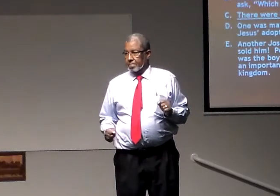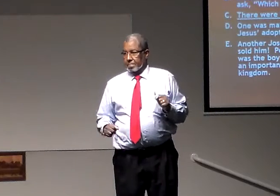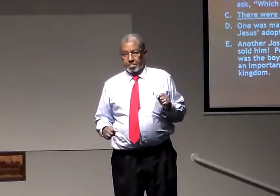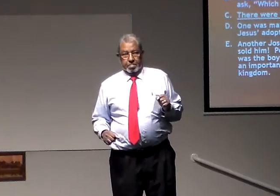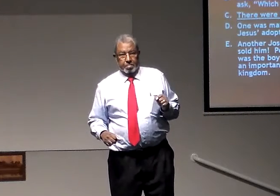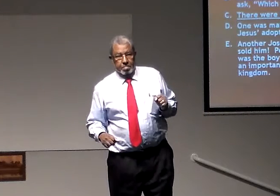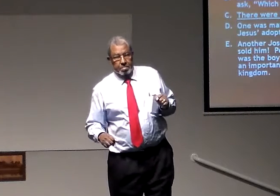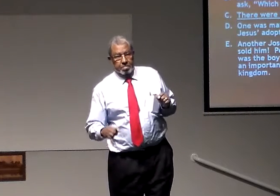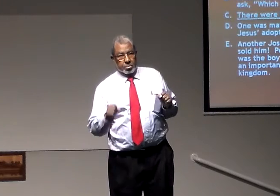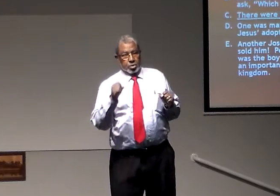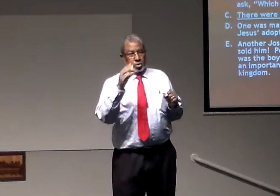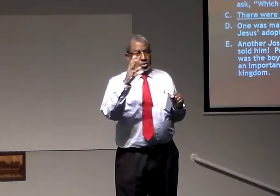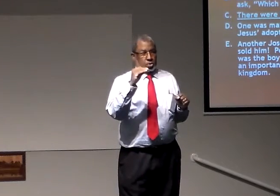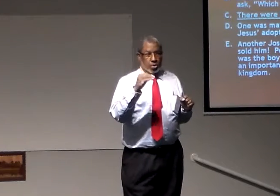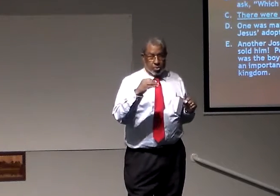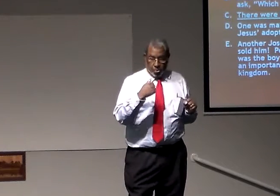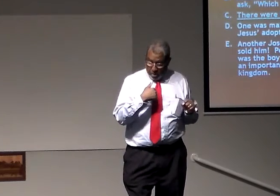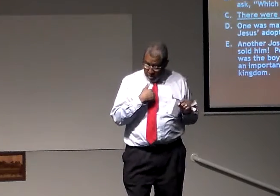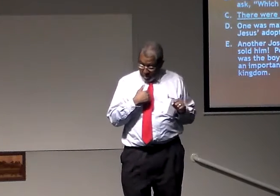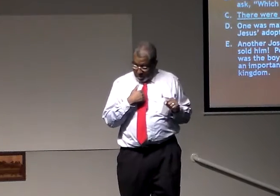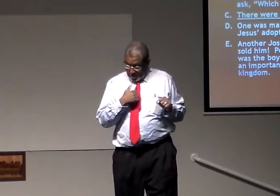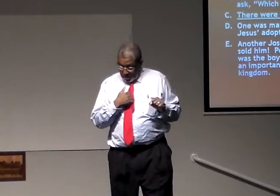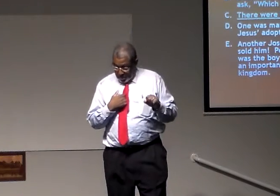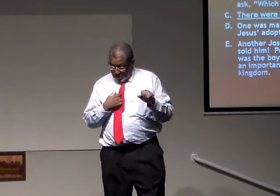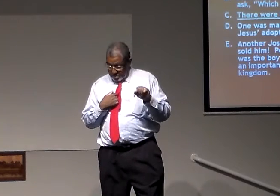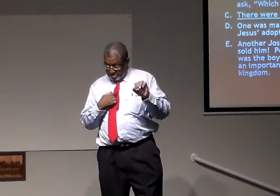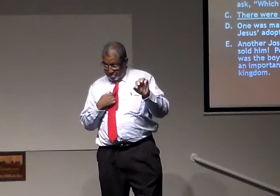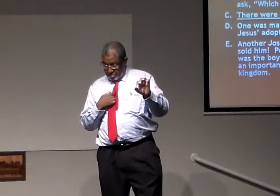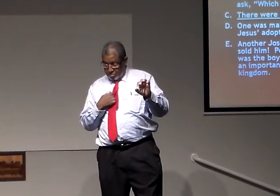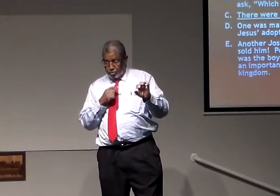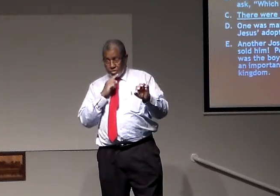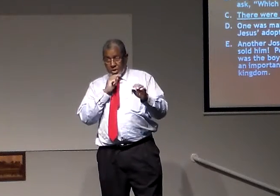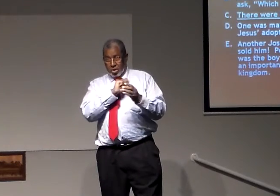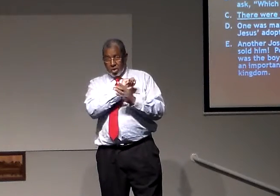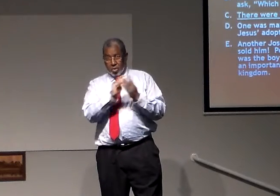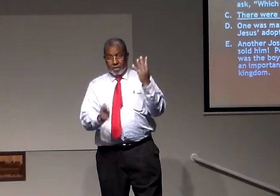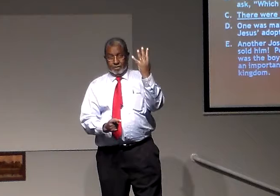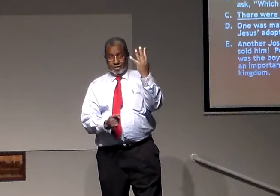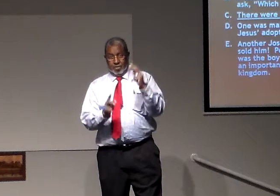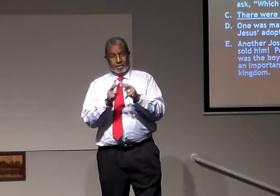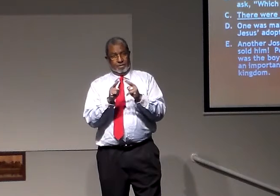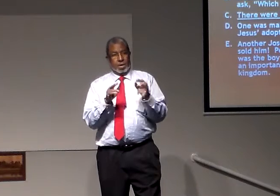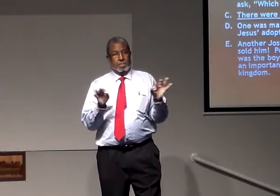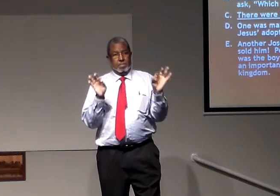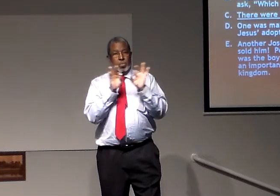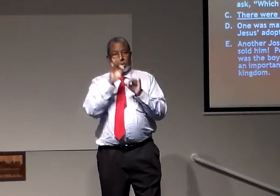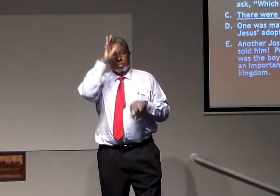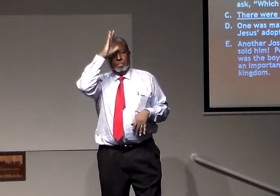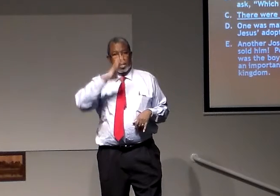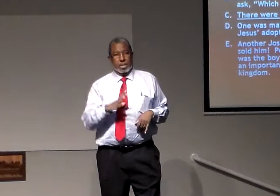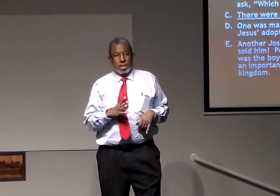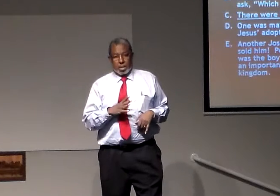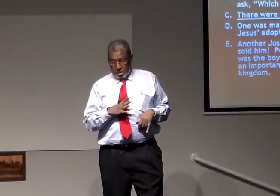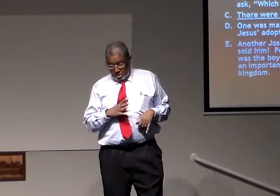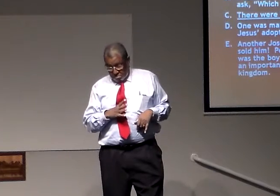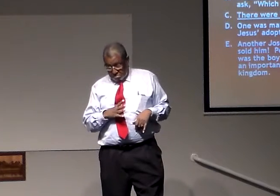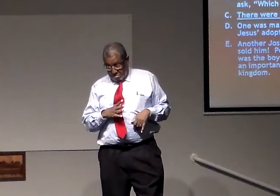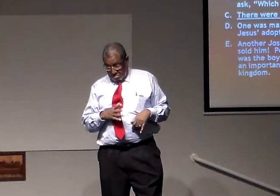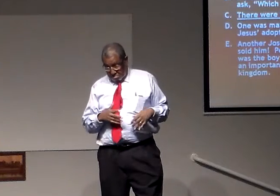They all have the same name. So, I myself, since all of those are important